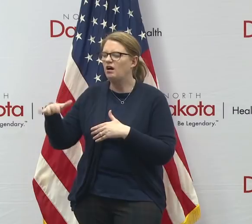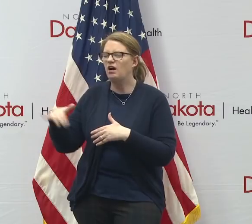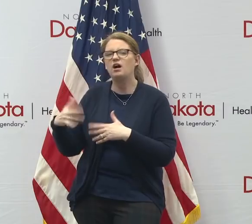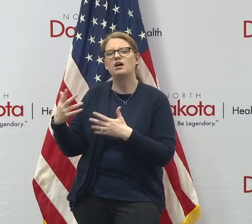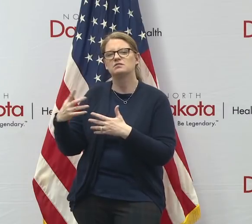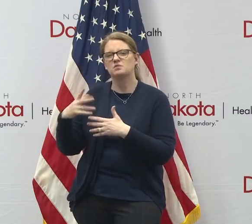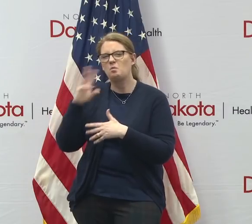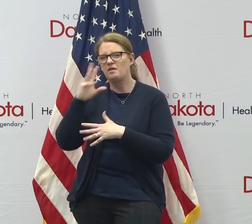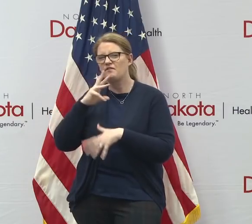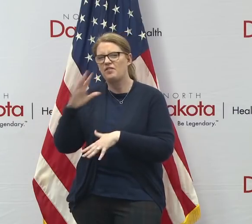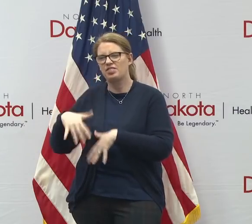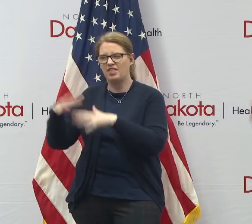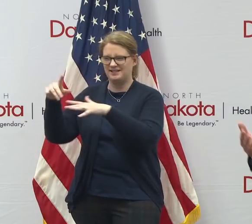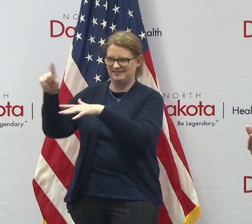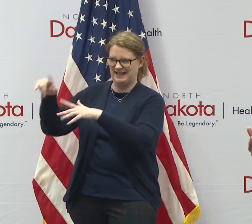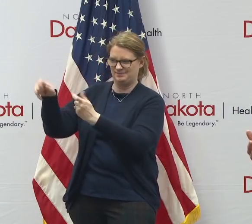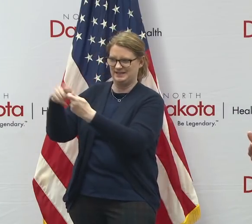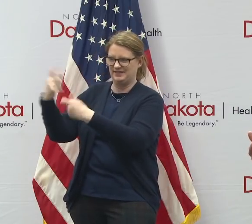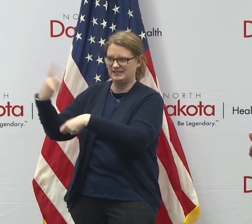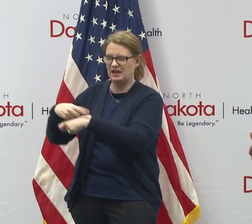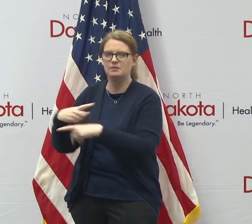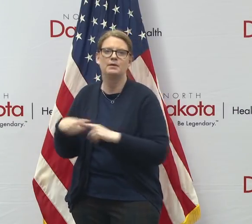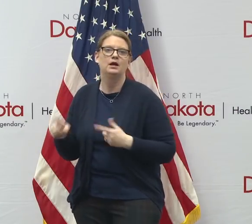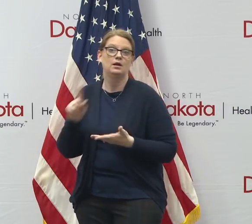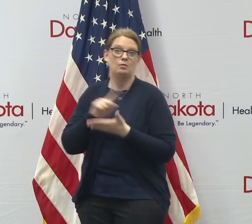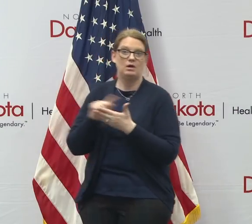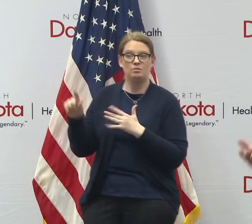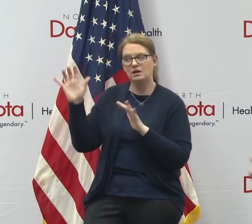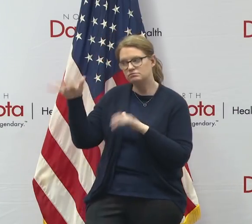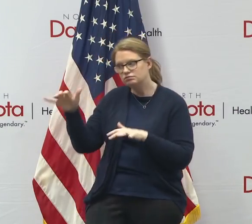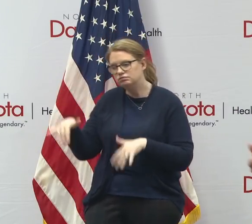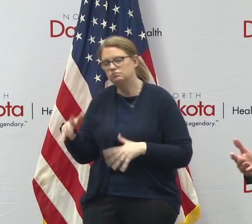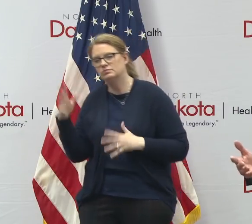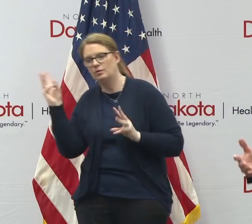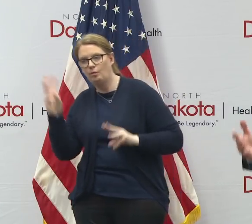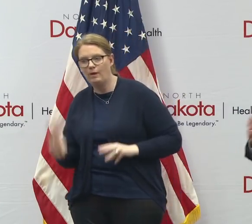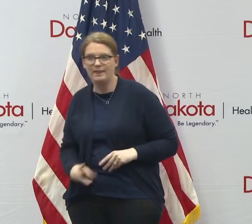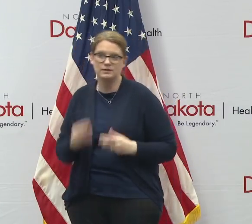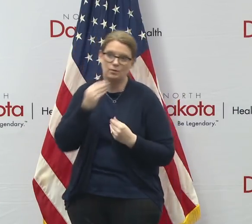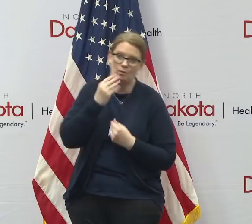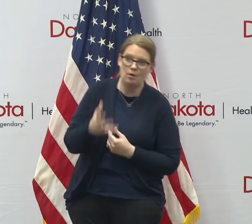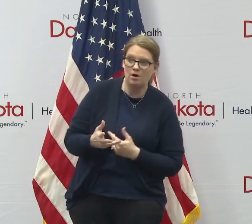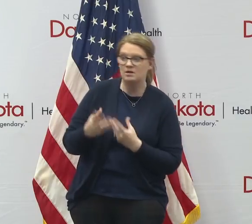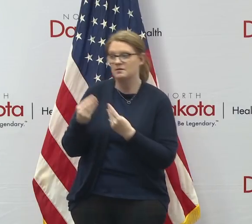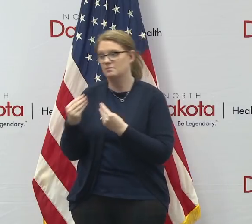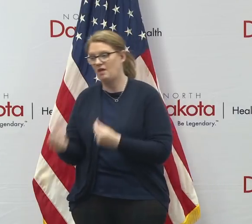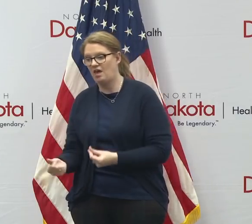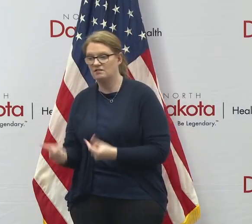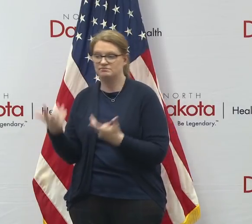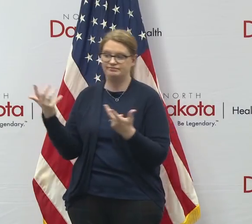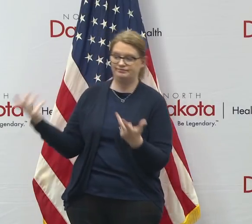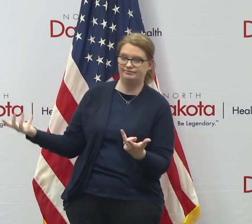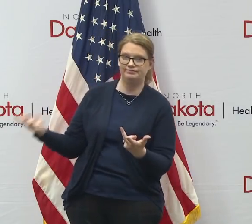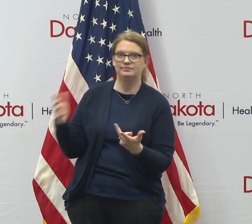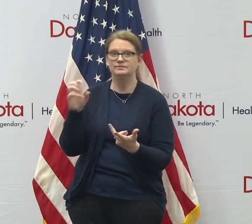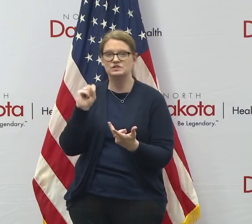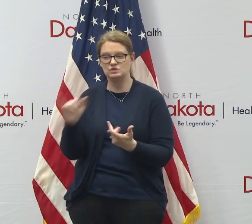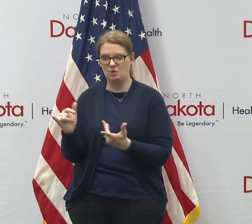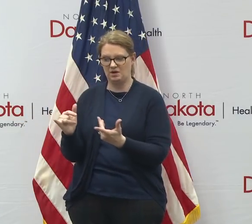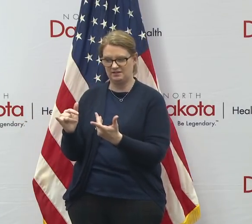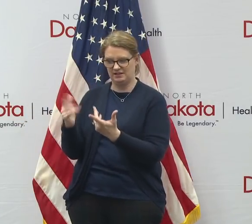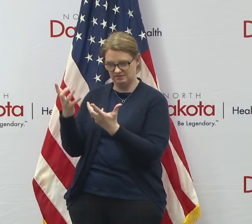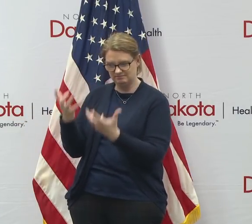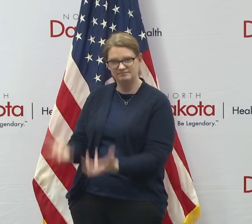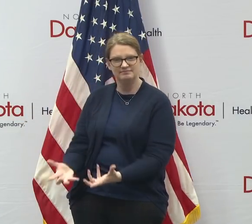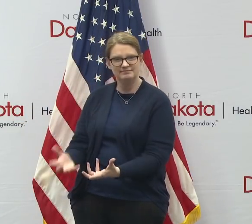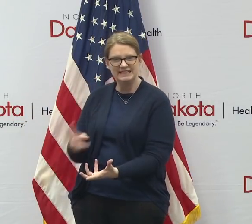of weather, and another week of participation, and the weather's cold, the weather's warm, you have different melt, you have different soil saturation levels,